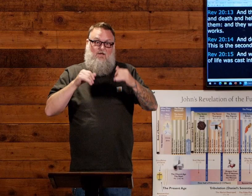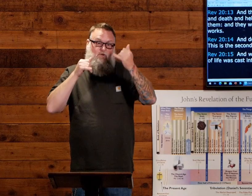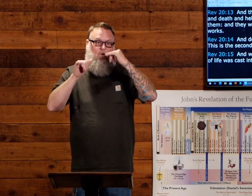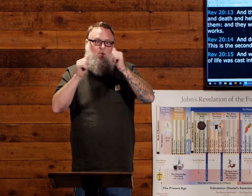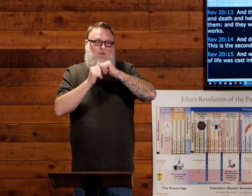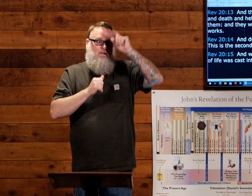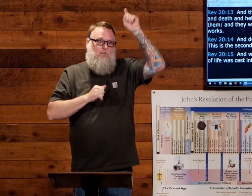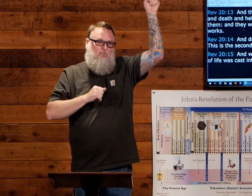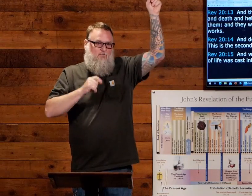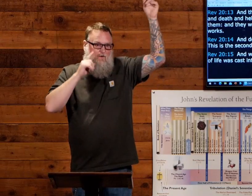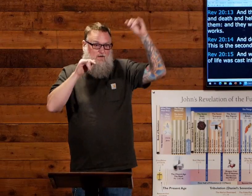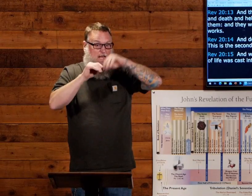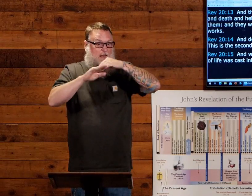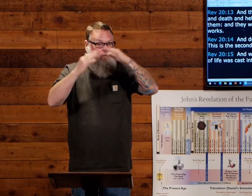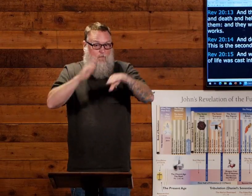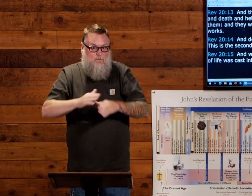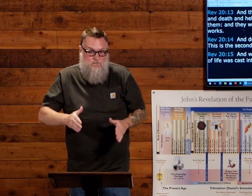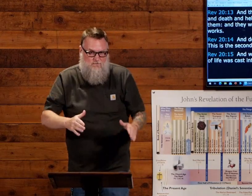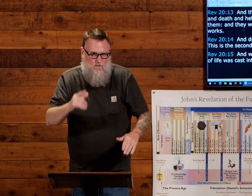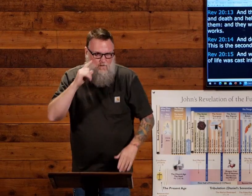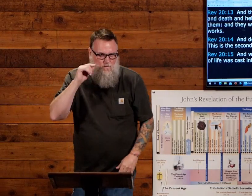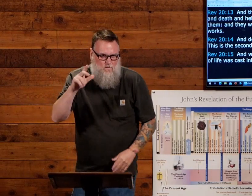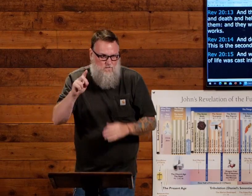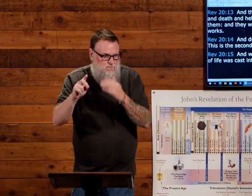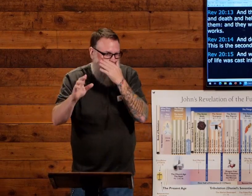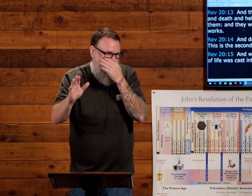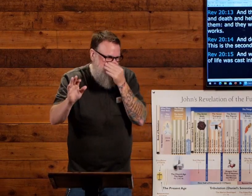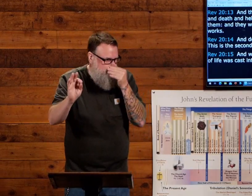No second death for those who know Christ and are in heaven.